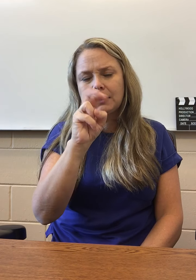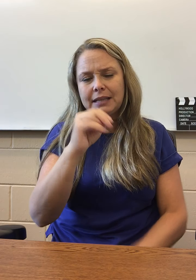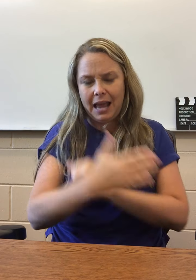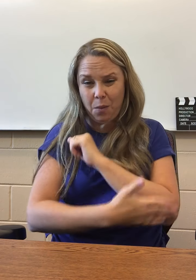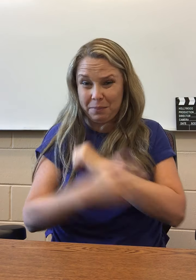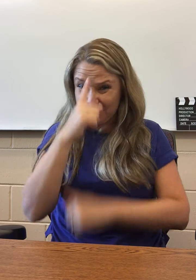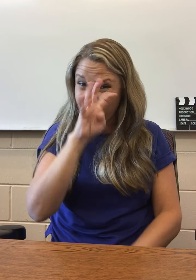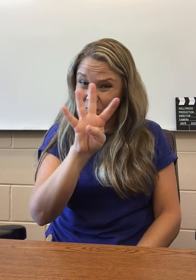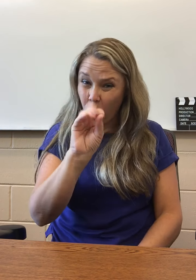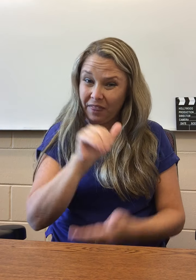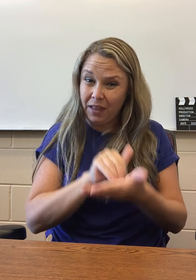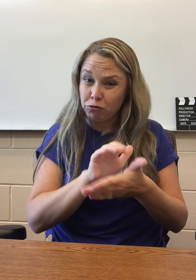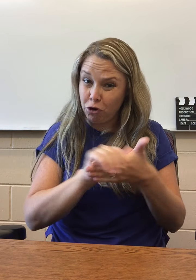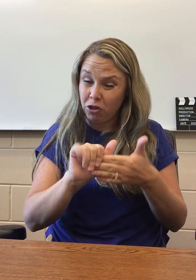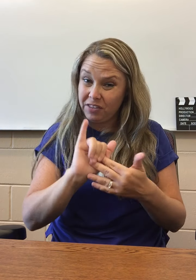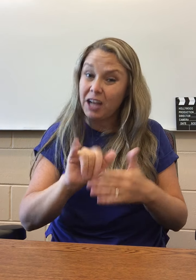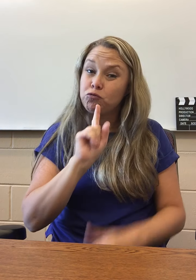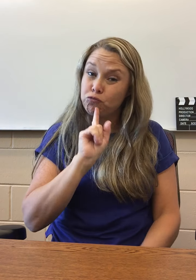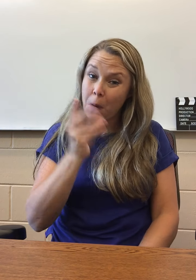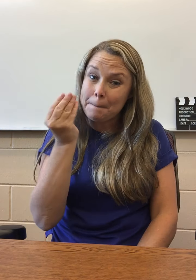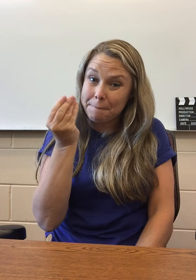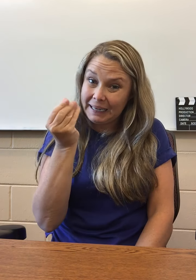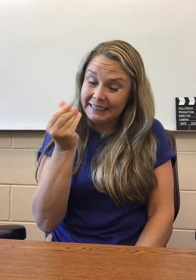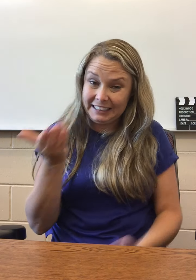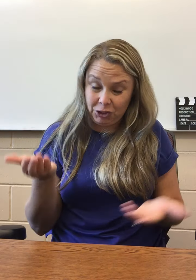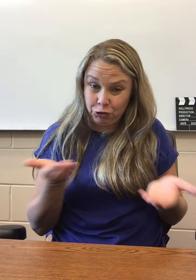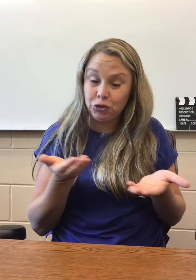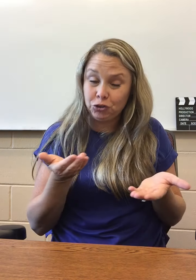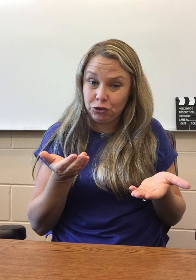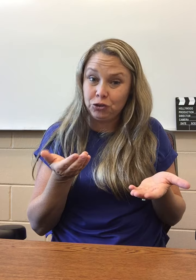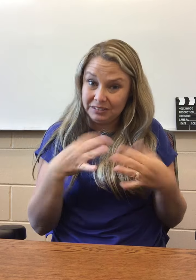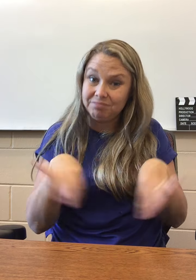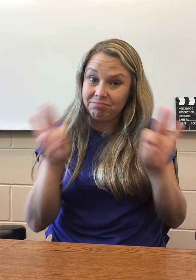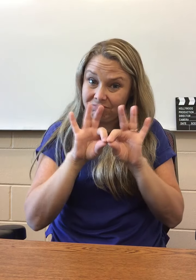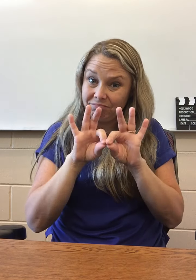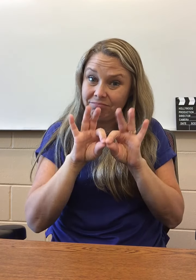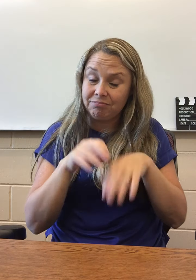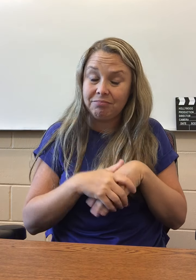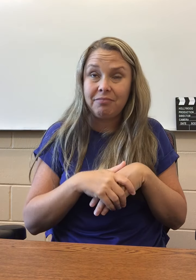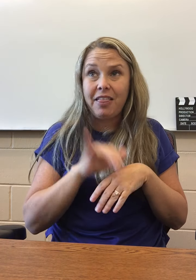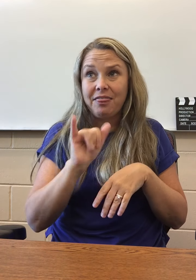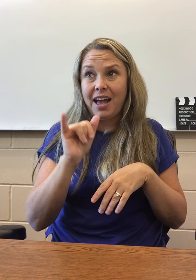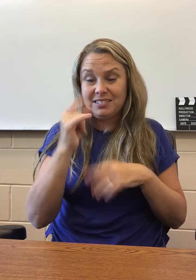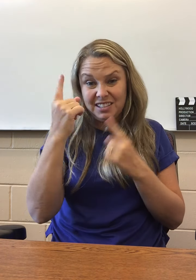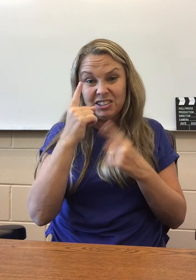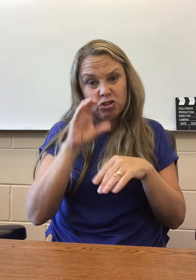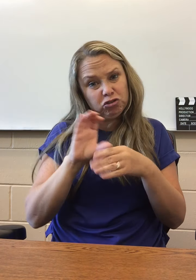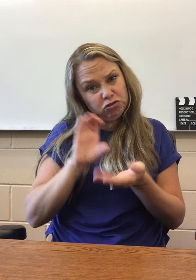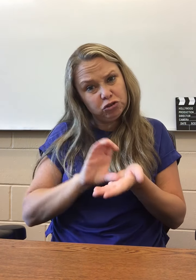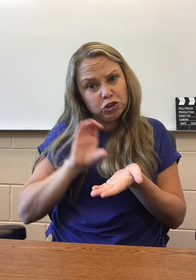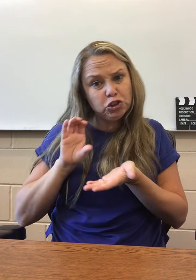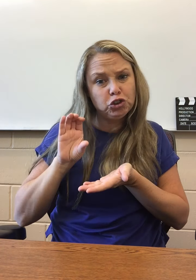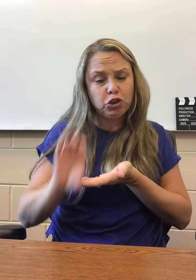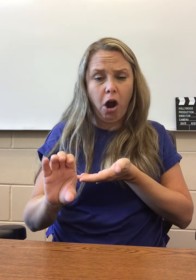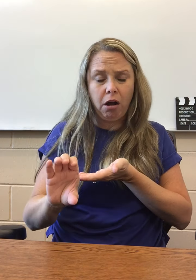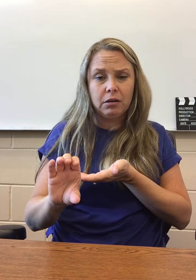dollars is real money up here i mean that that's a that's considered a a chunk so what's gonna